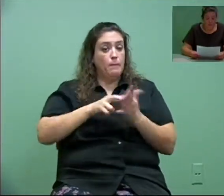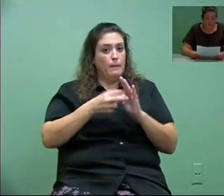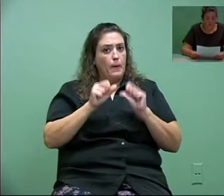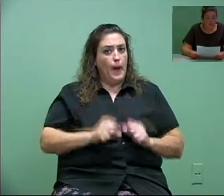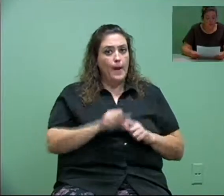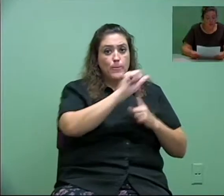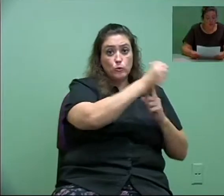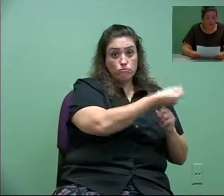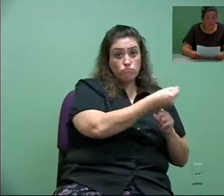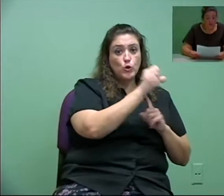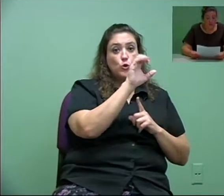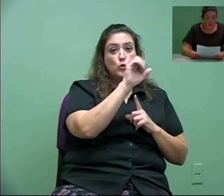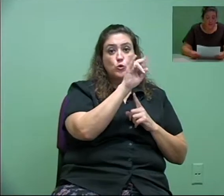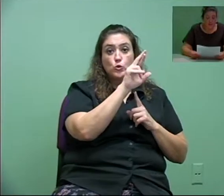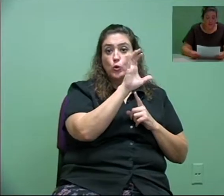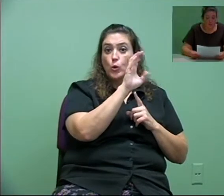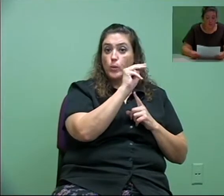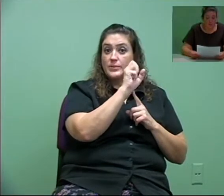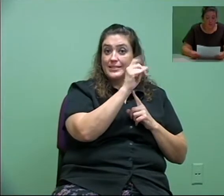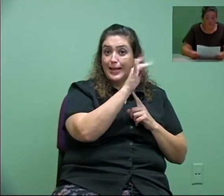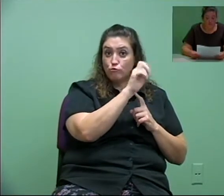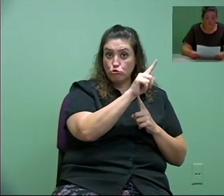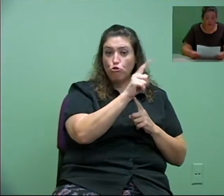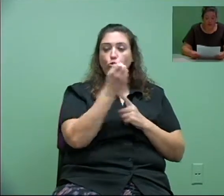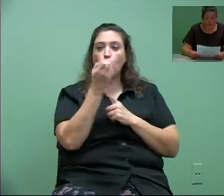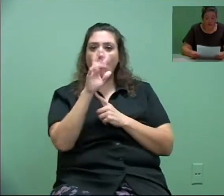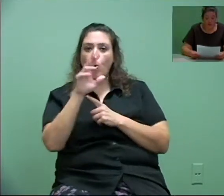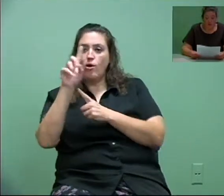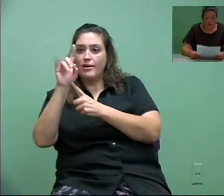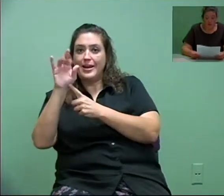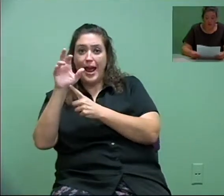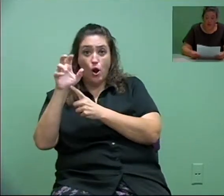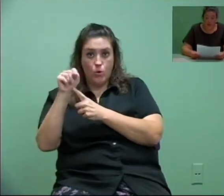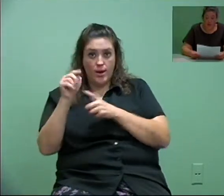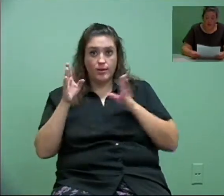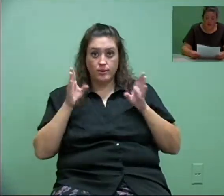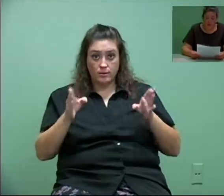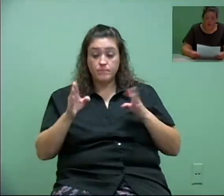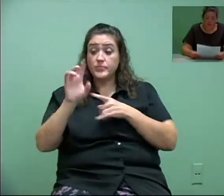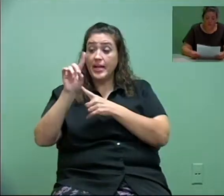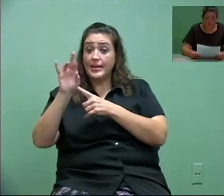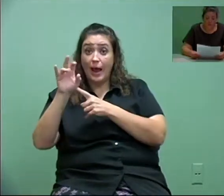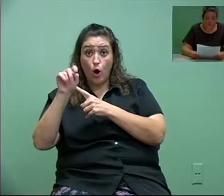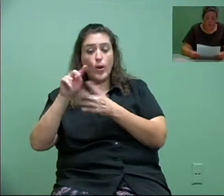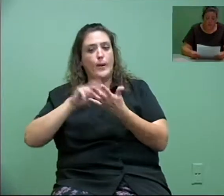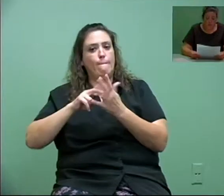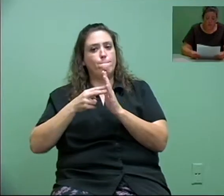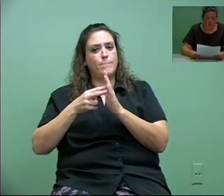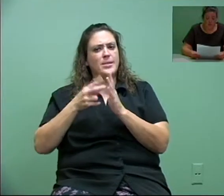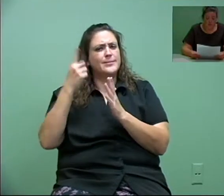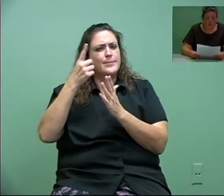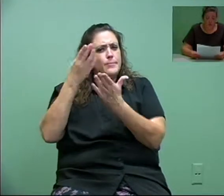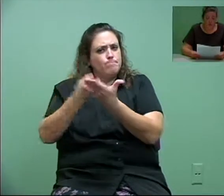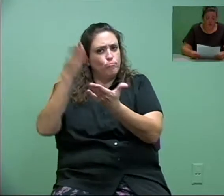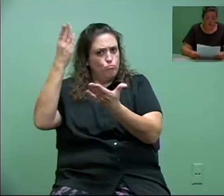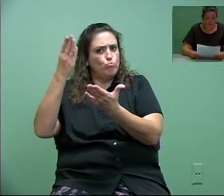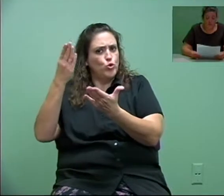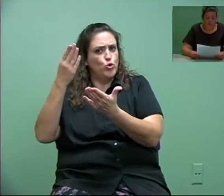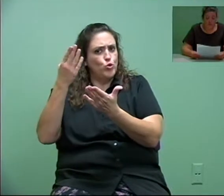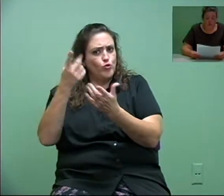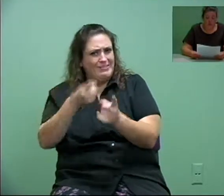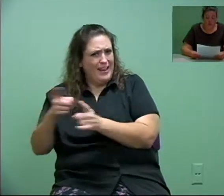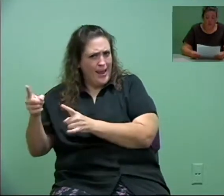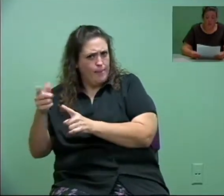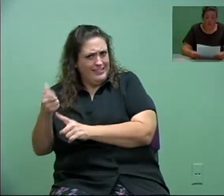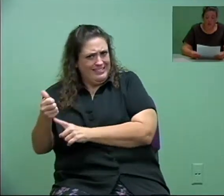other. Direct evidence can prove a fact by itself. It usually comes from a witness who perceived firsthand